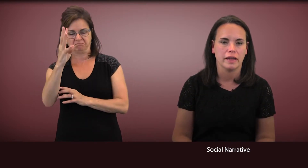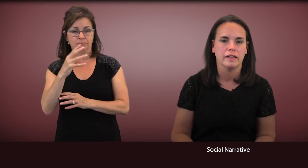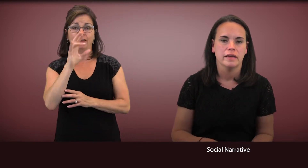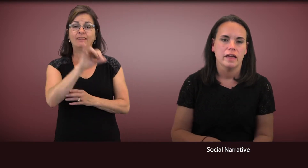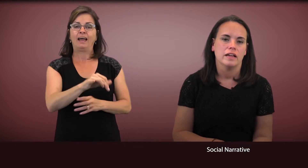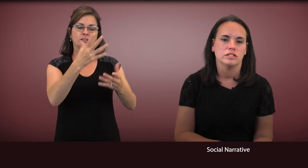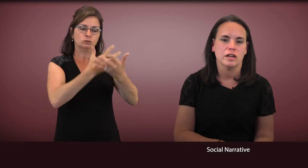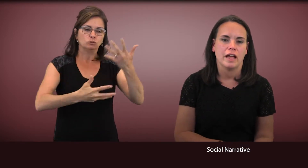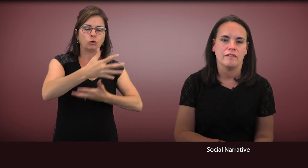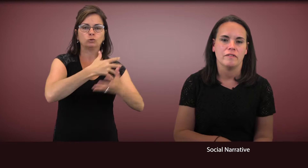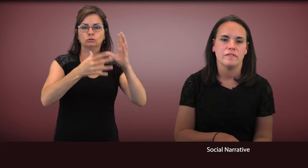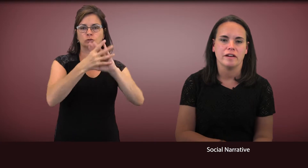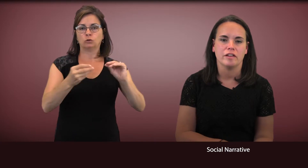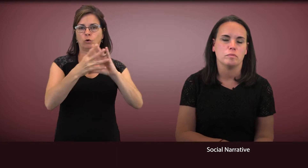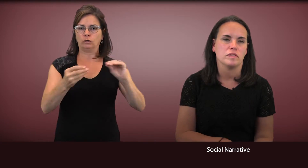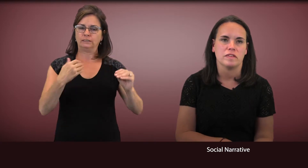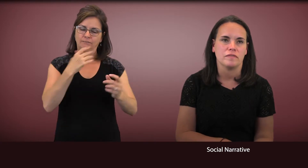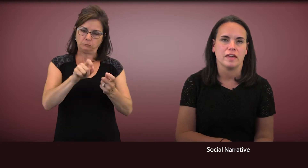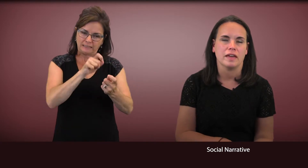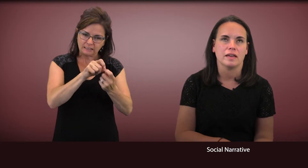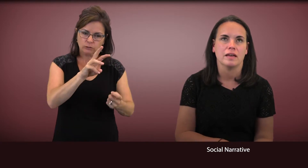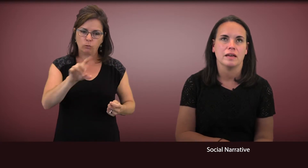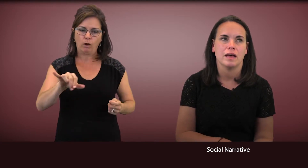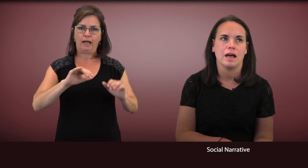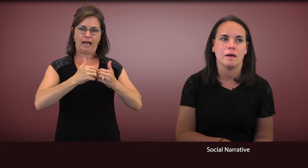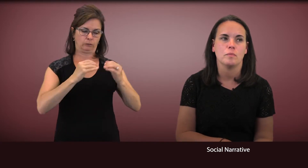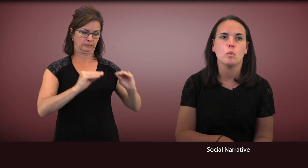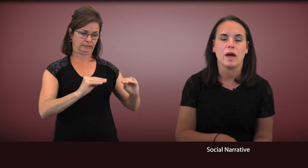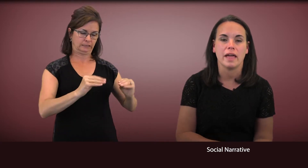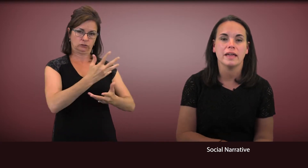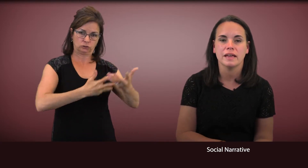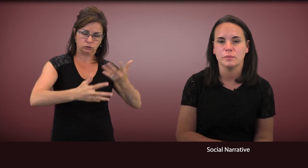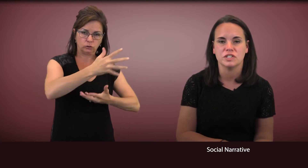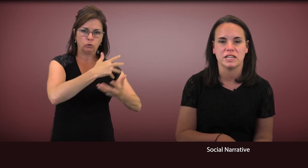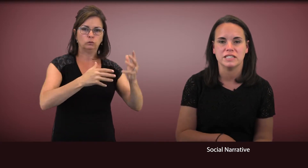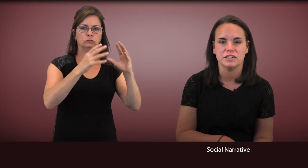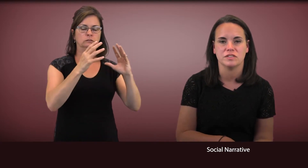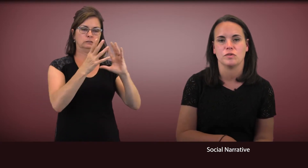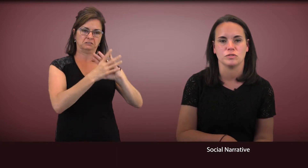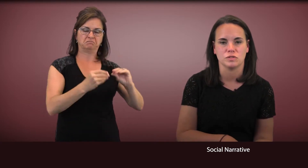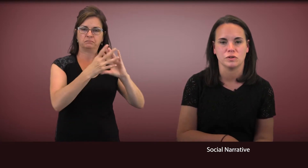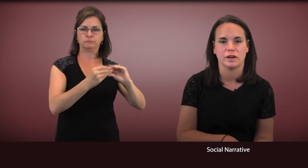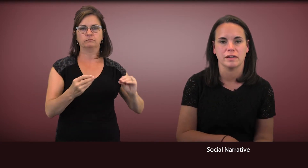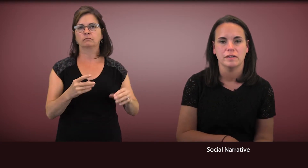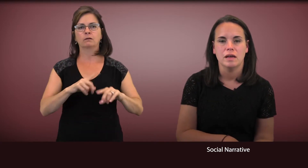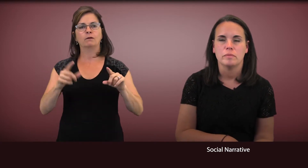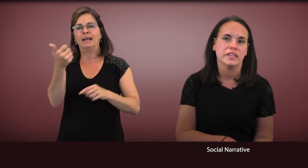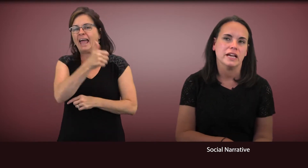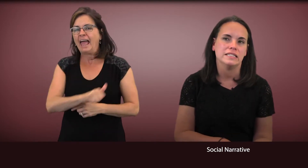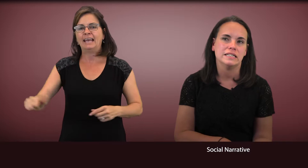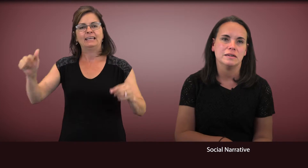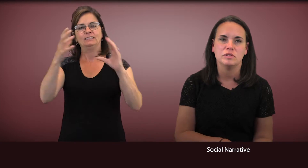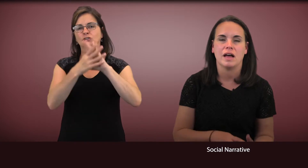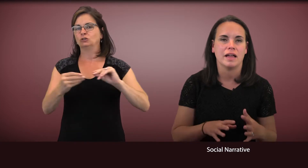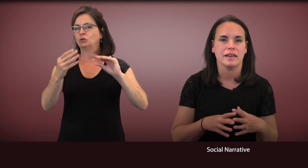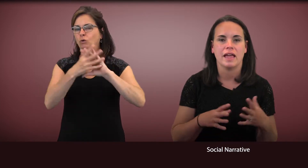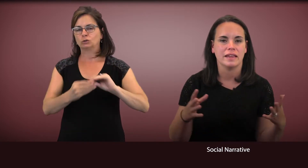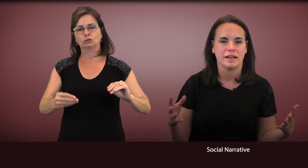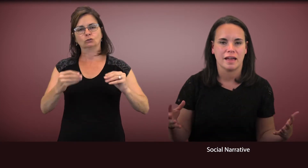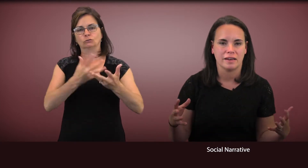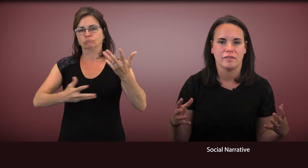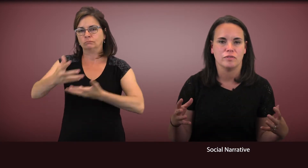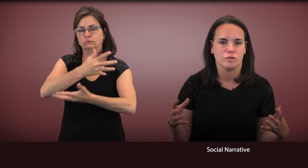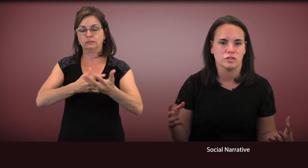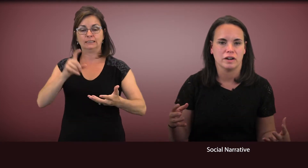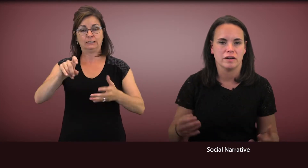Carol Gray and have a very specific way in which they teach the social story. But the idea behind